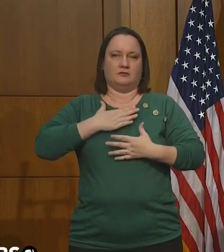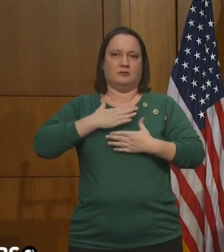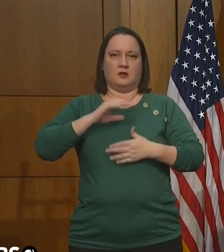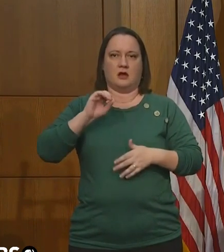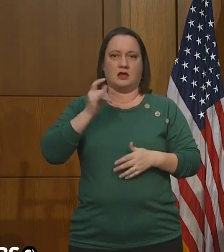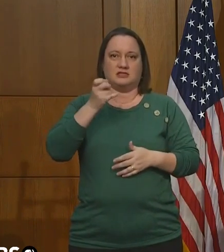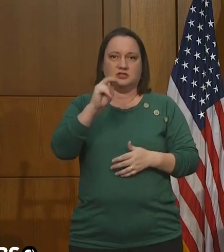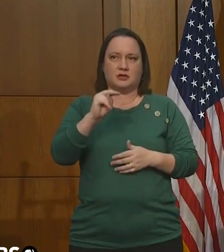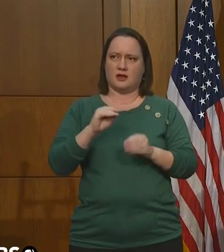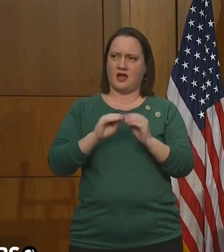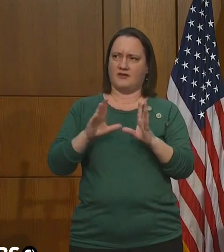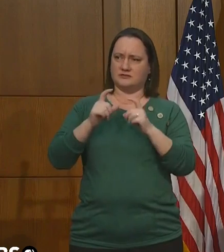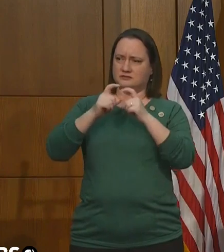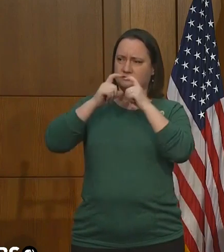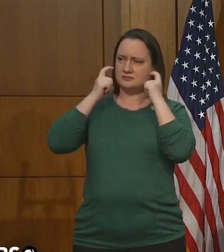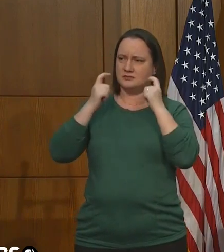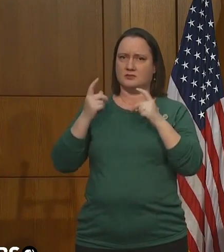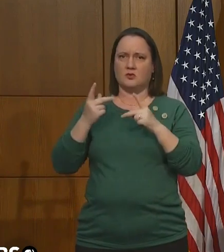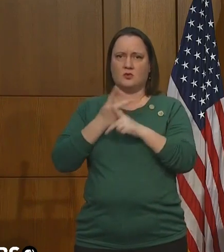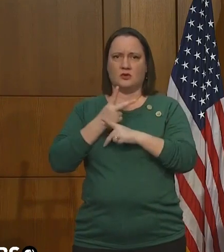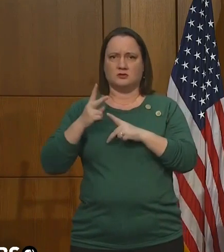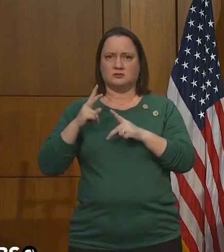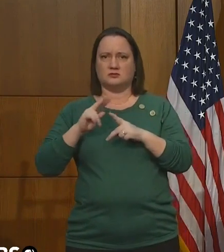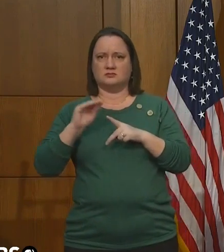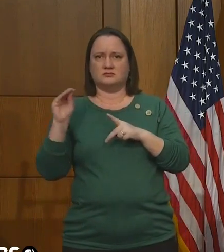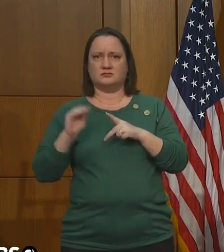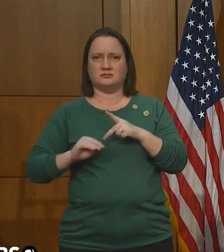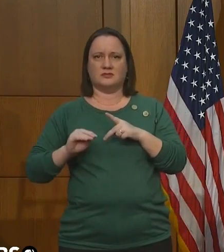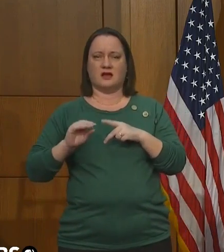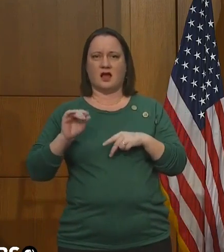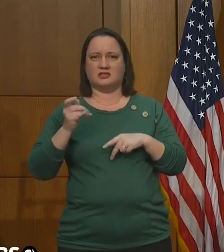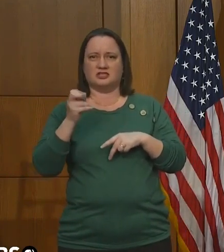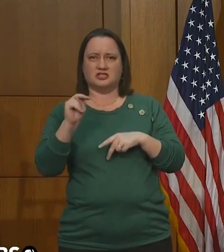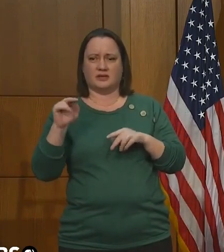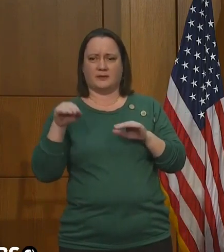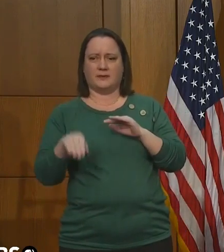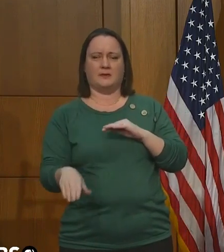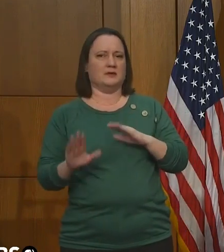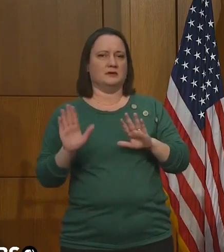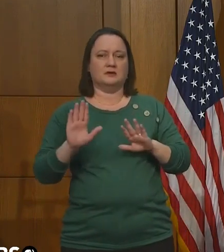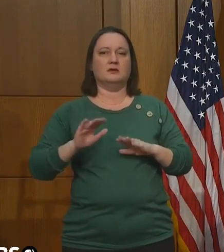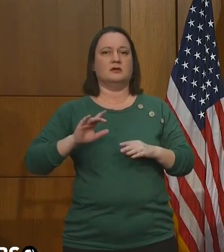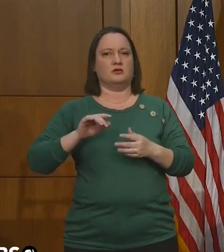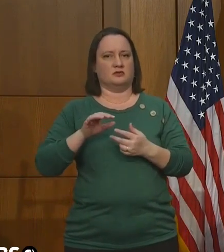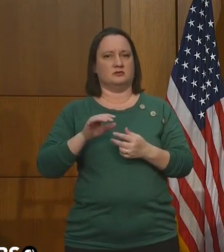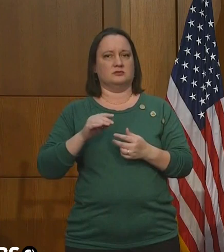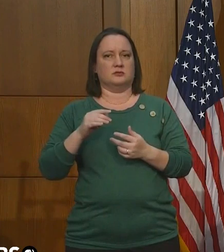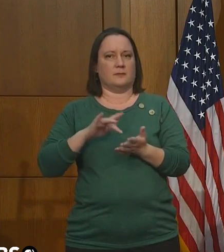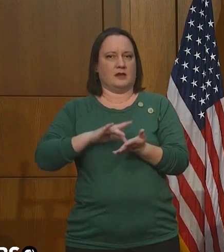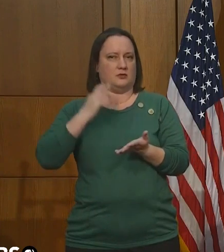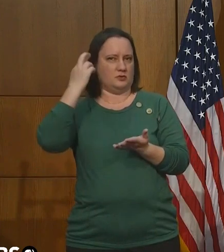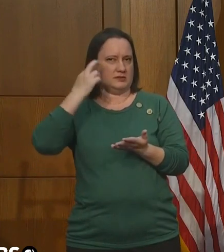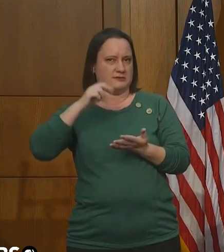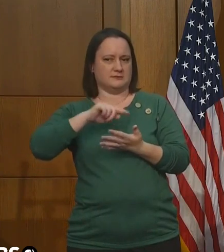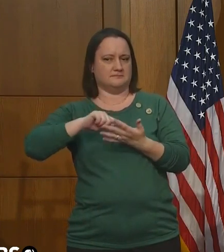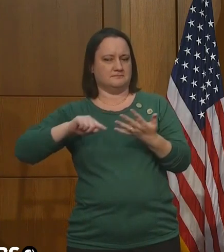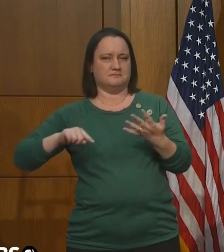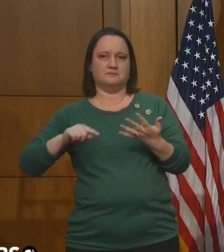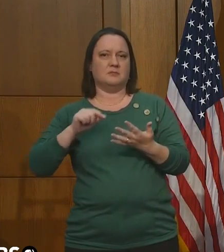wearing a cloth mask is not in their best interest. So all of those exceptions, if someone came in a place of business,